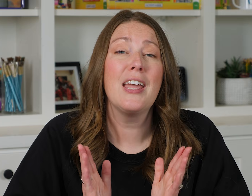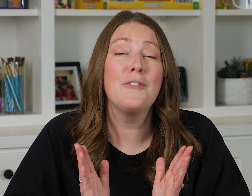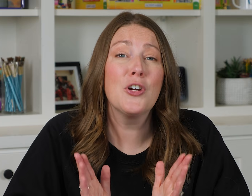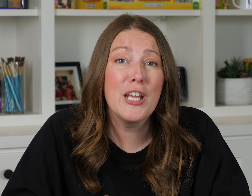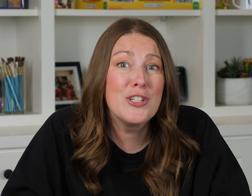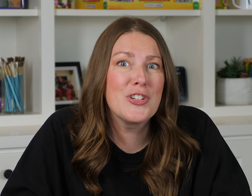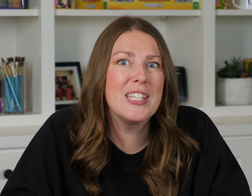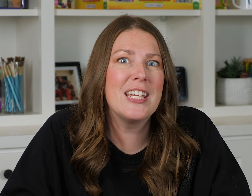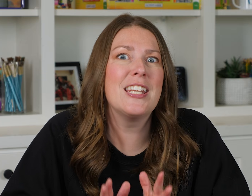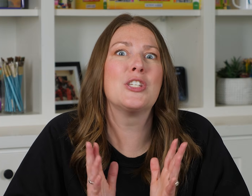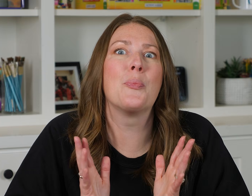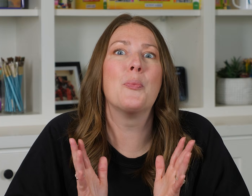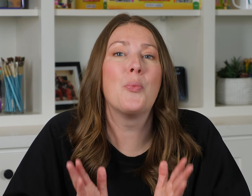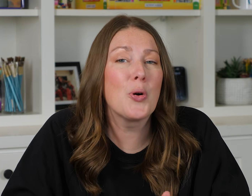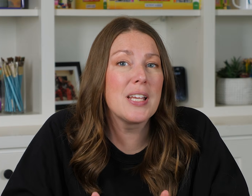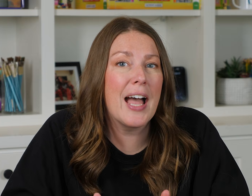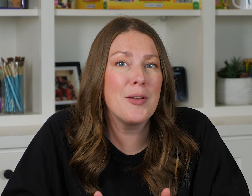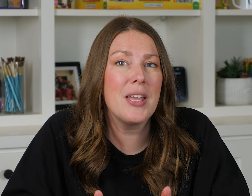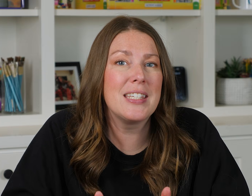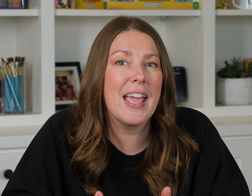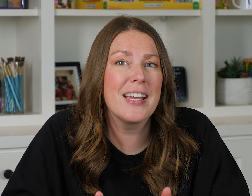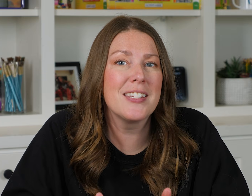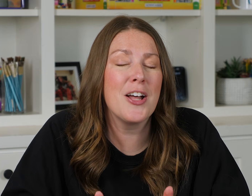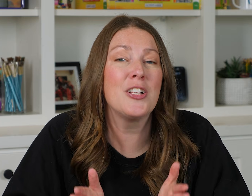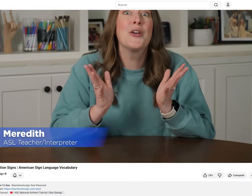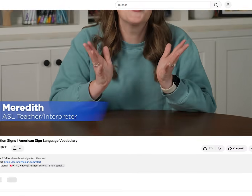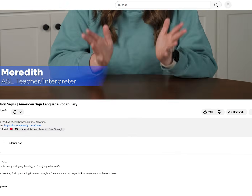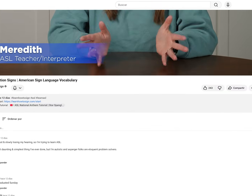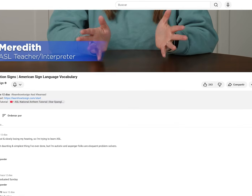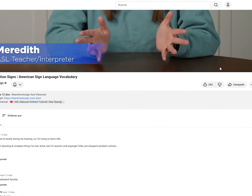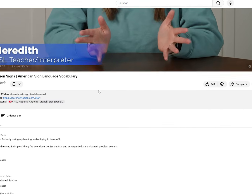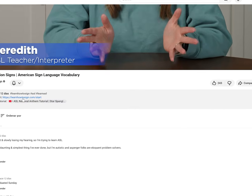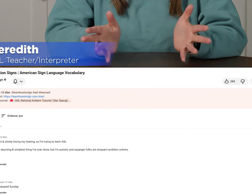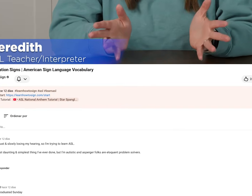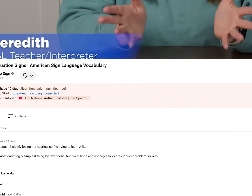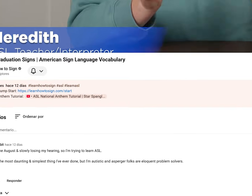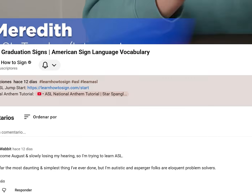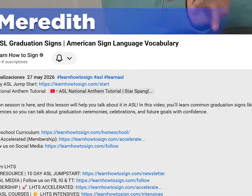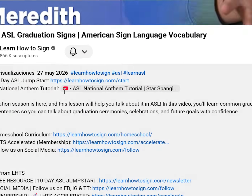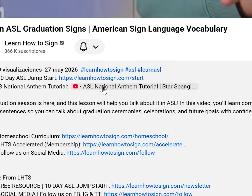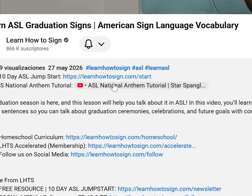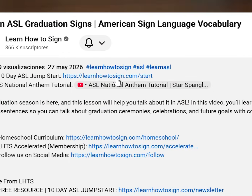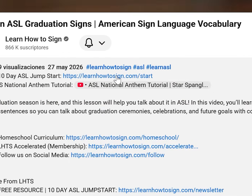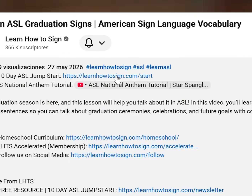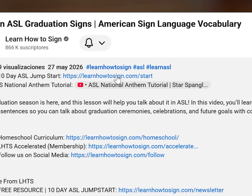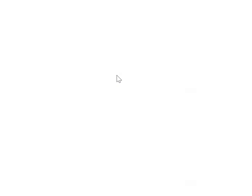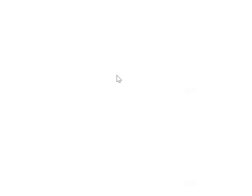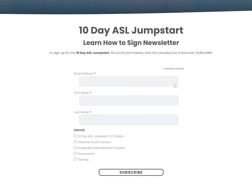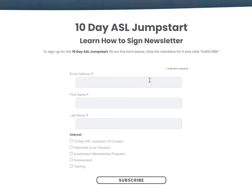you're interested to put more time into ASL and keep growing your skills, check the link in the description,